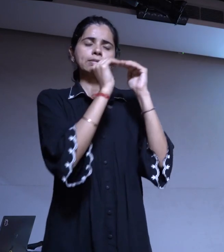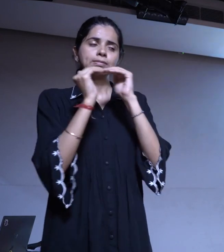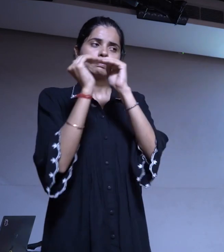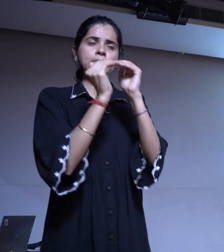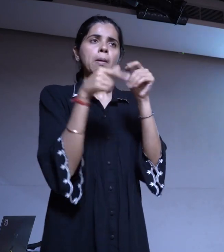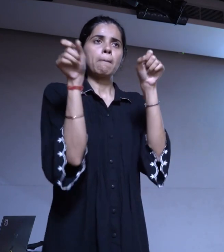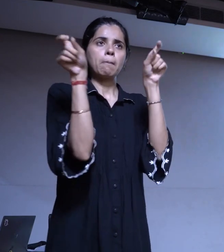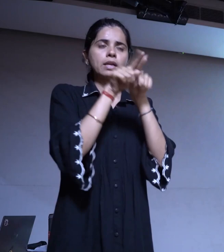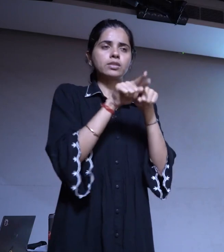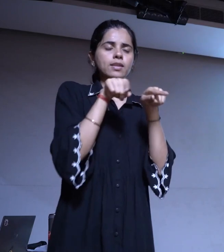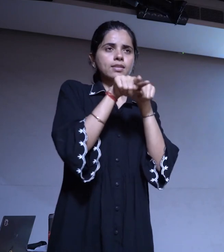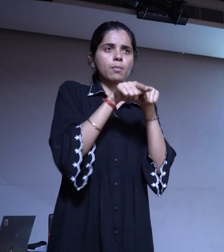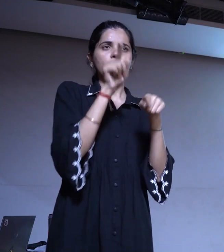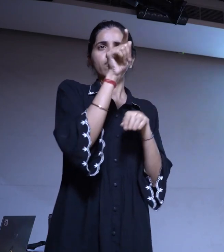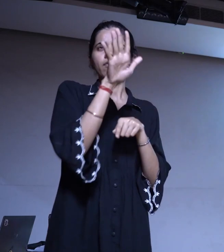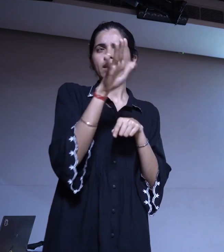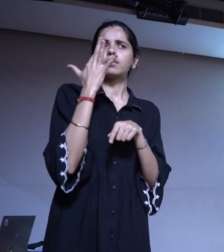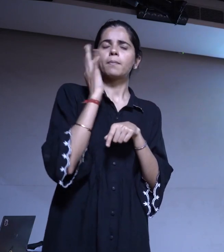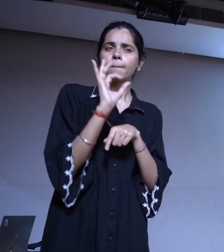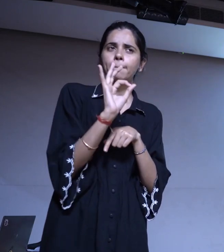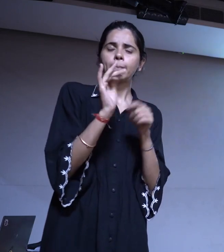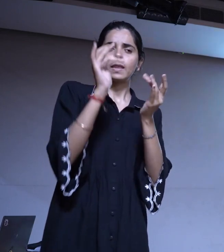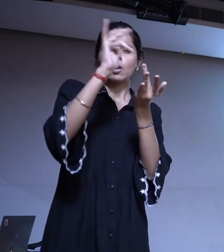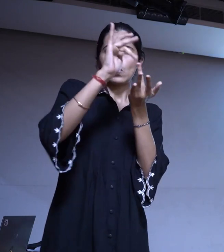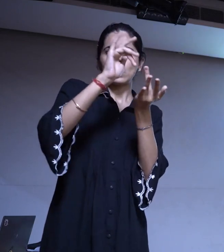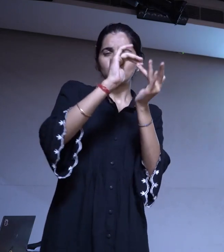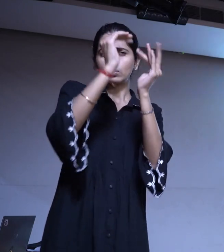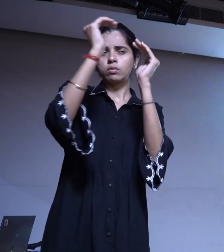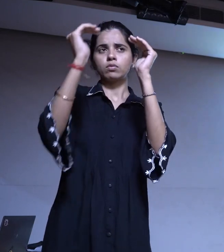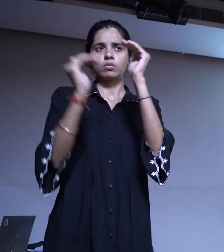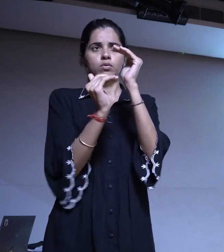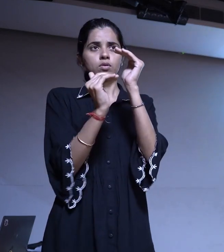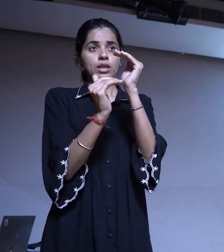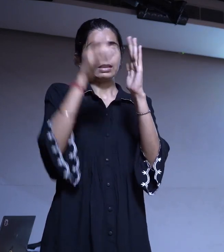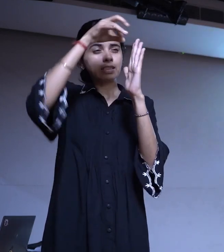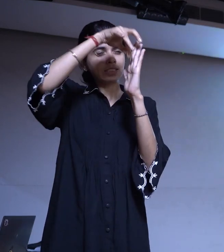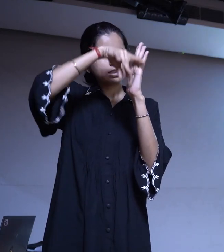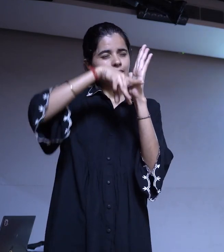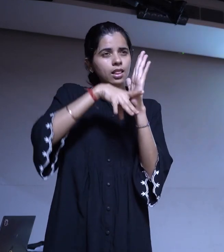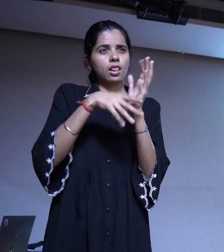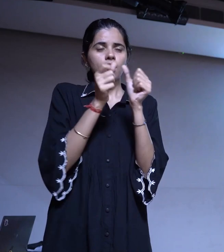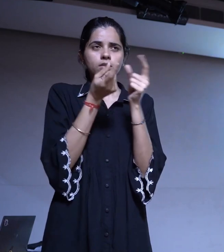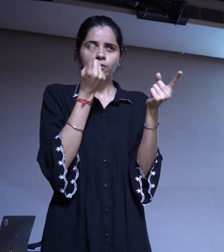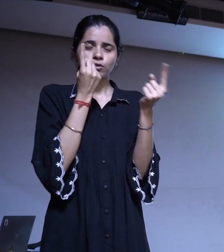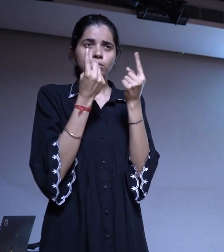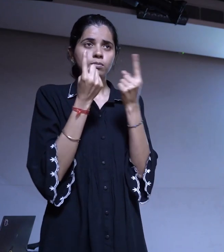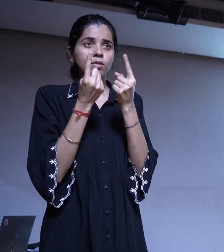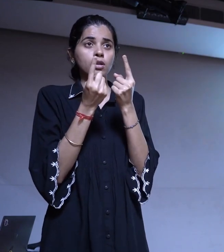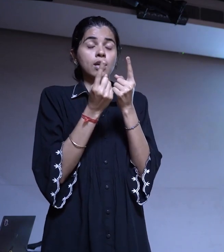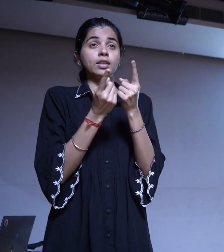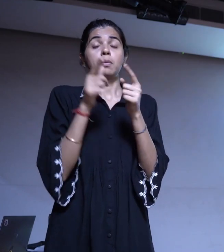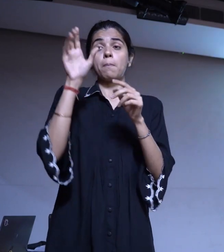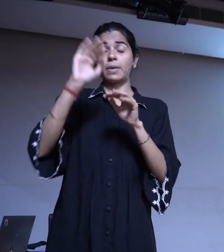score in more than three domains then we Advocate a detailed assessment because the child might be